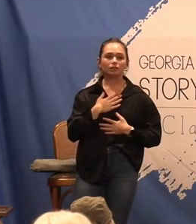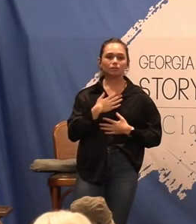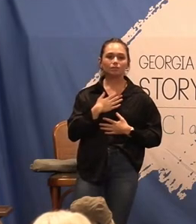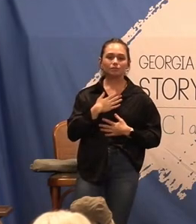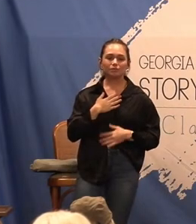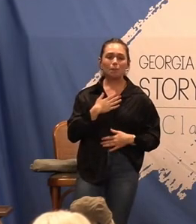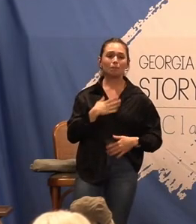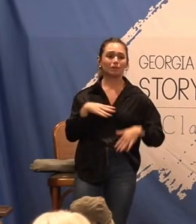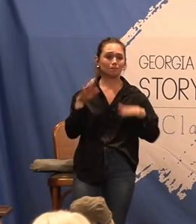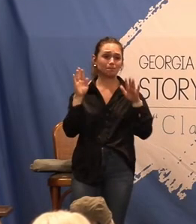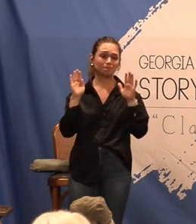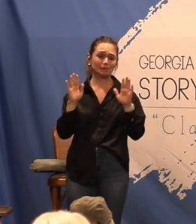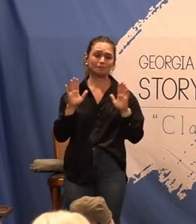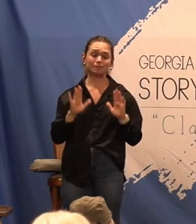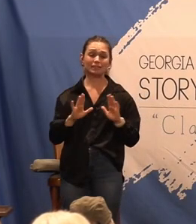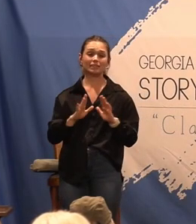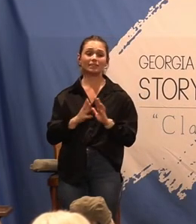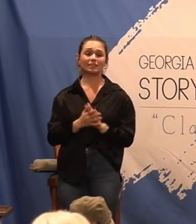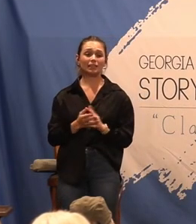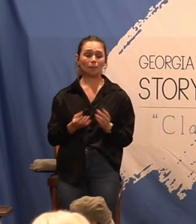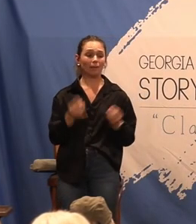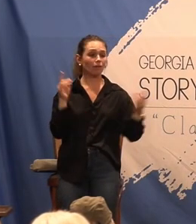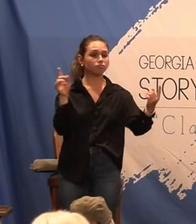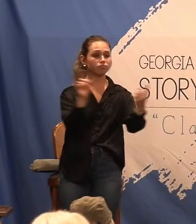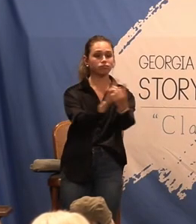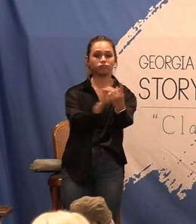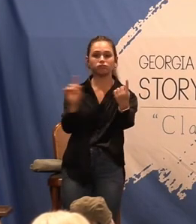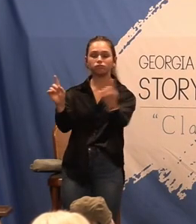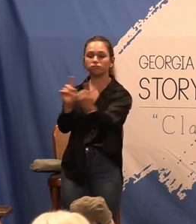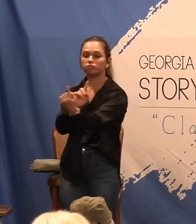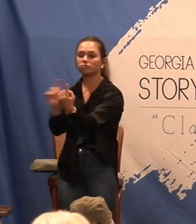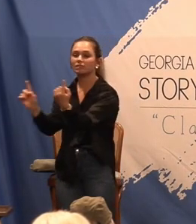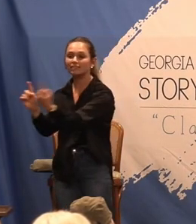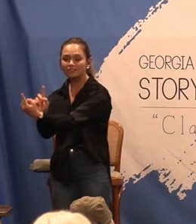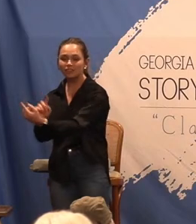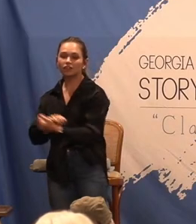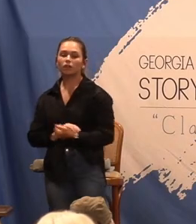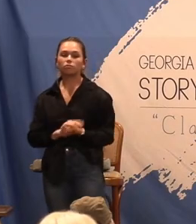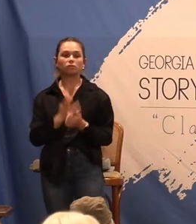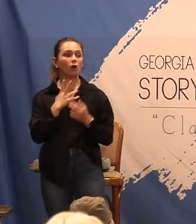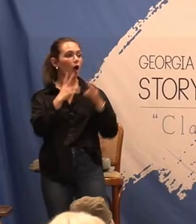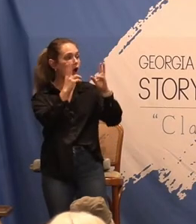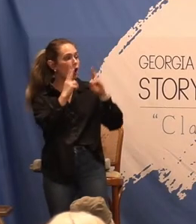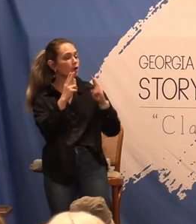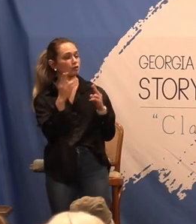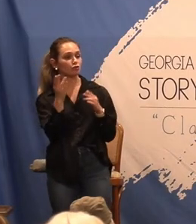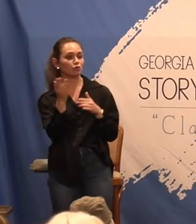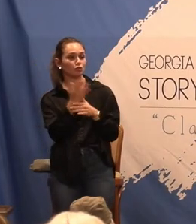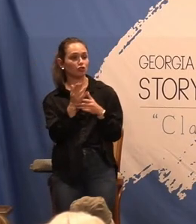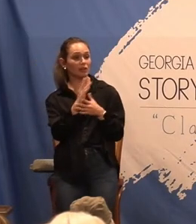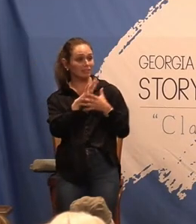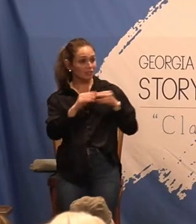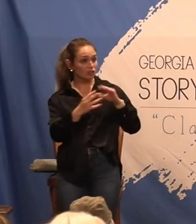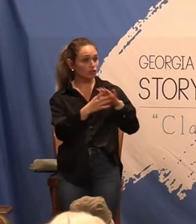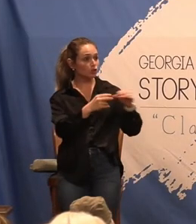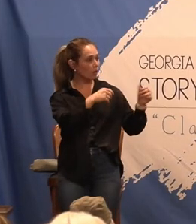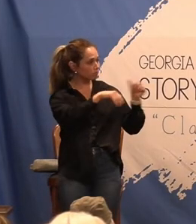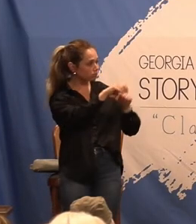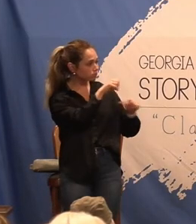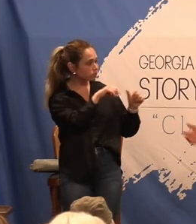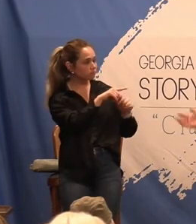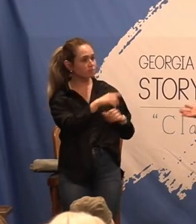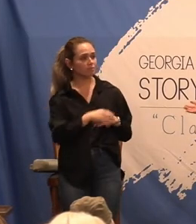It's been amazing. Meeting so many new people. It's been an honor to share the story with each and every one of the